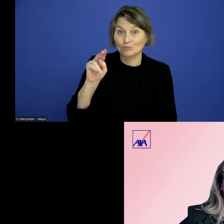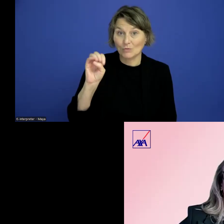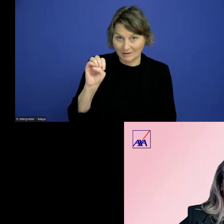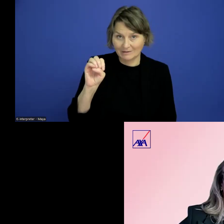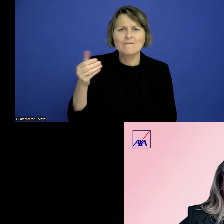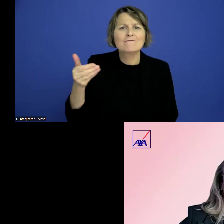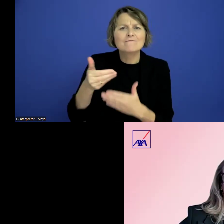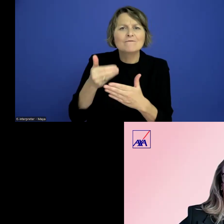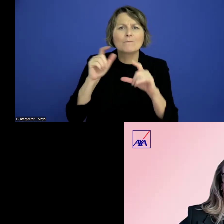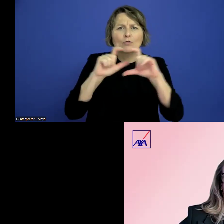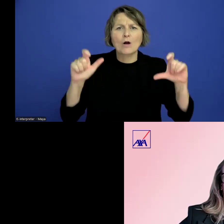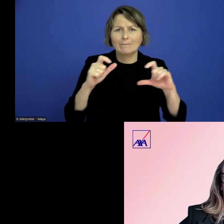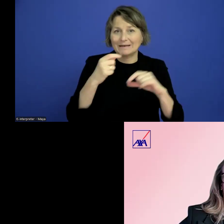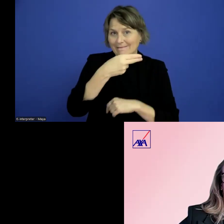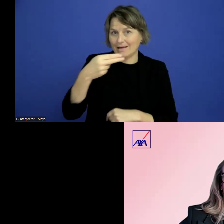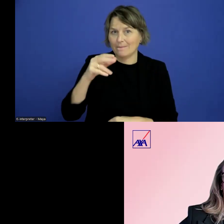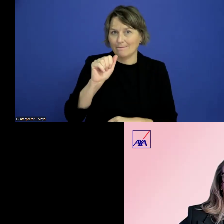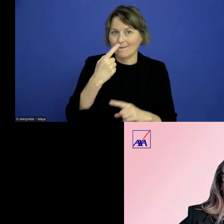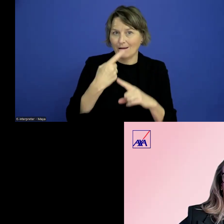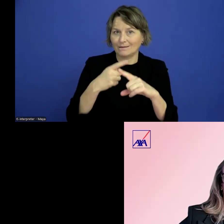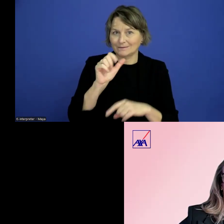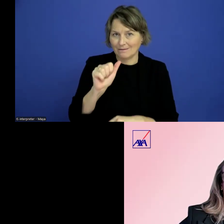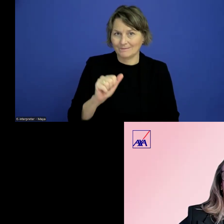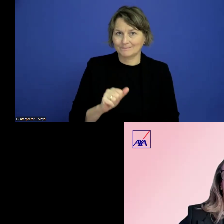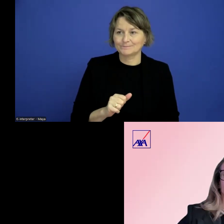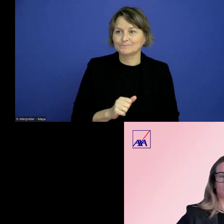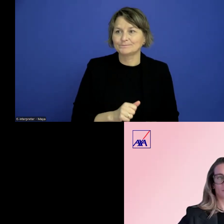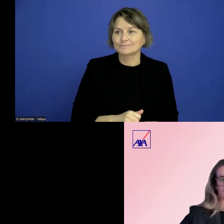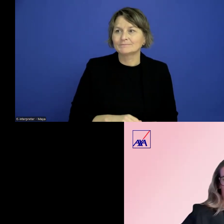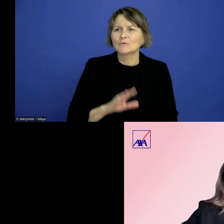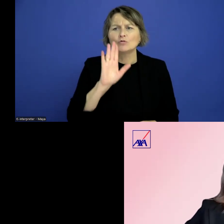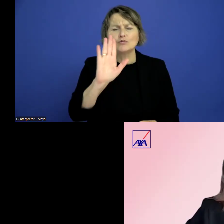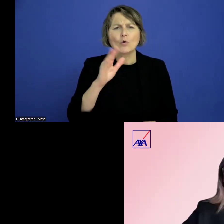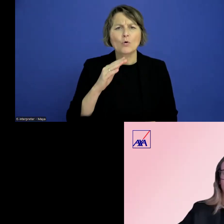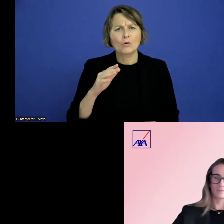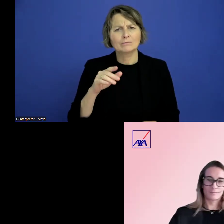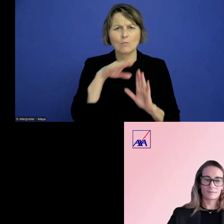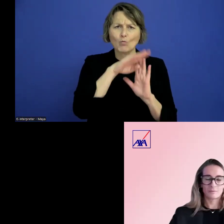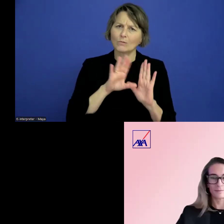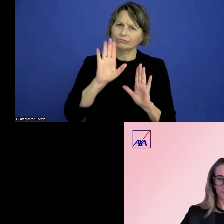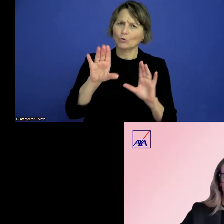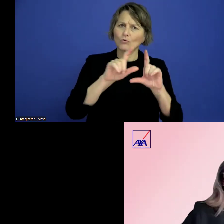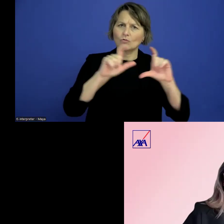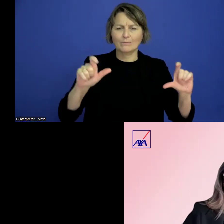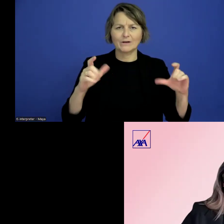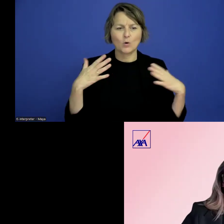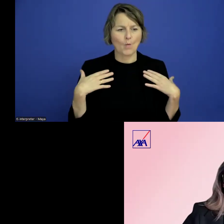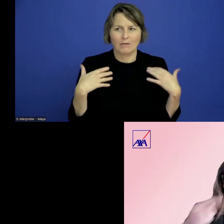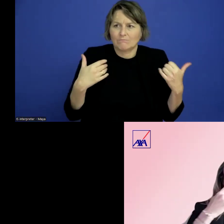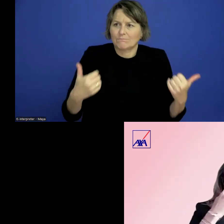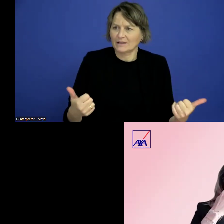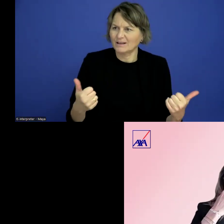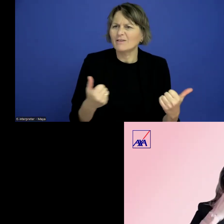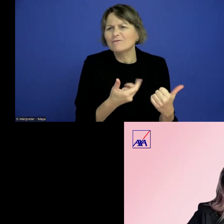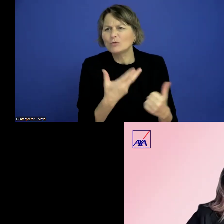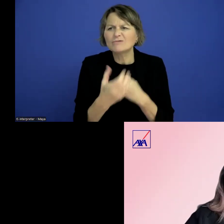and Wellbeing Program was introduced only a few years ago, but it has the explicit support of your CEO and is already rolled